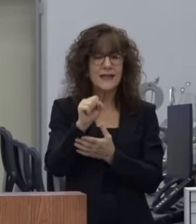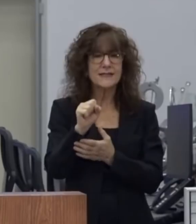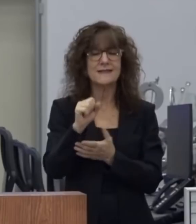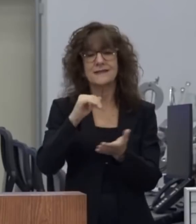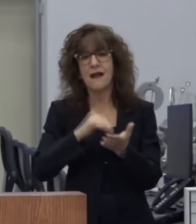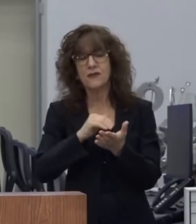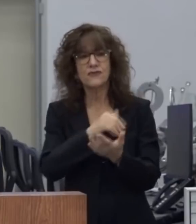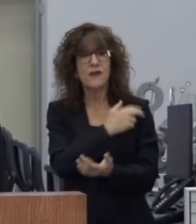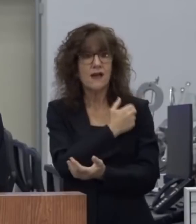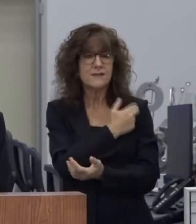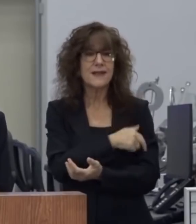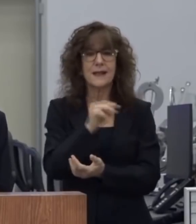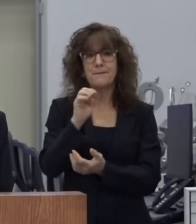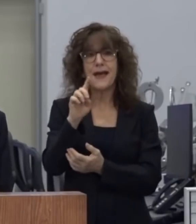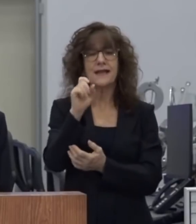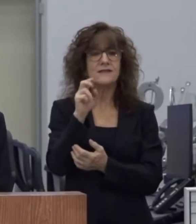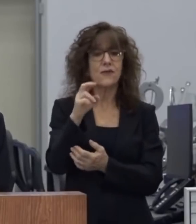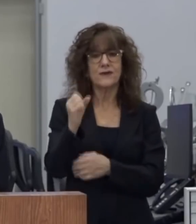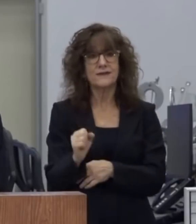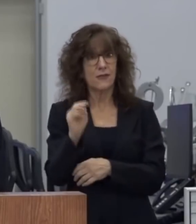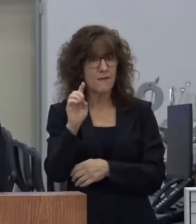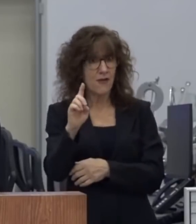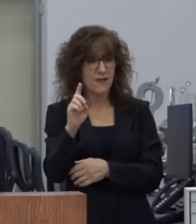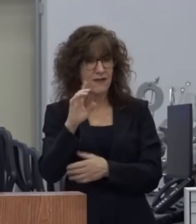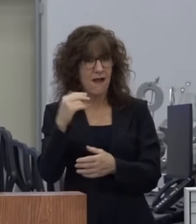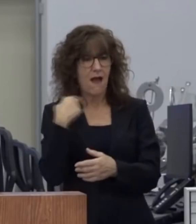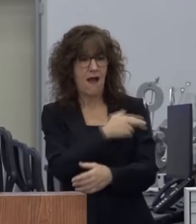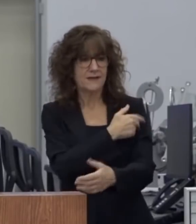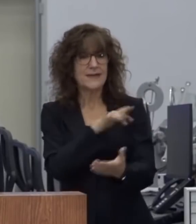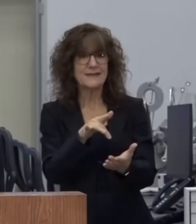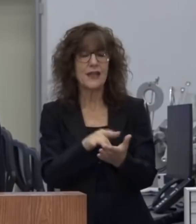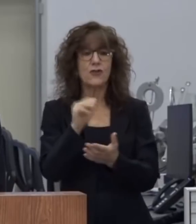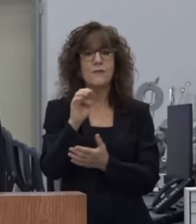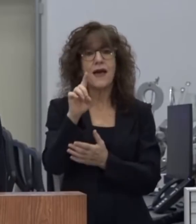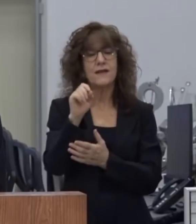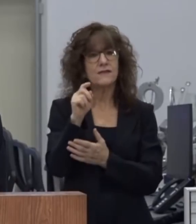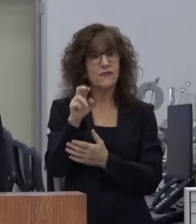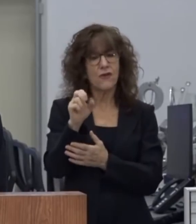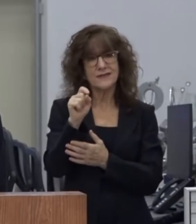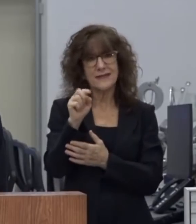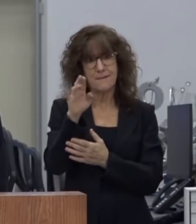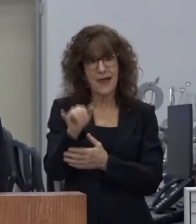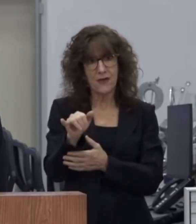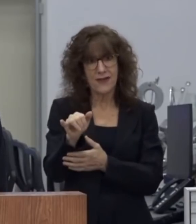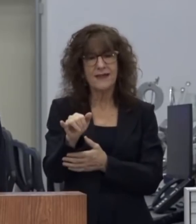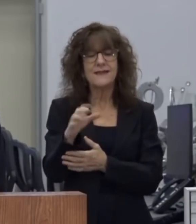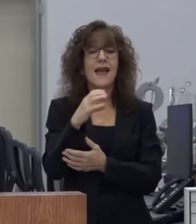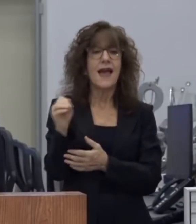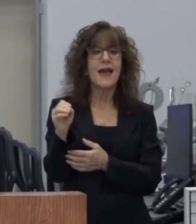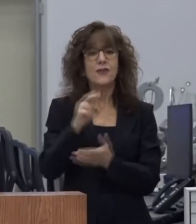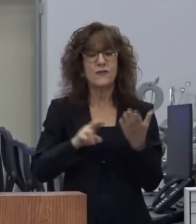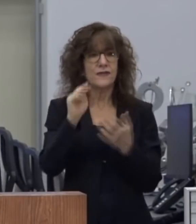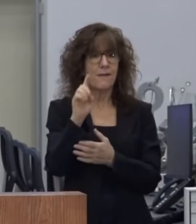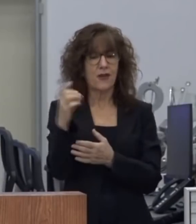Medical Center, MedStar Southern Maryland Hospital Center, MedStar St. Mary's Hospital, and the University of Maryland Capital Region